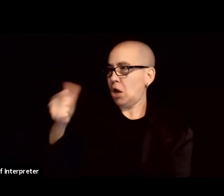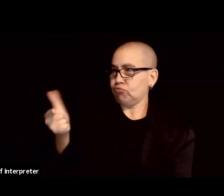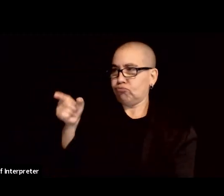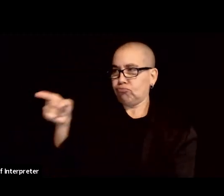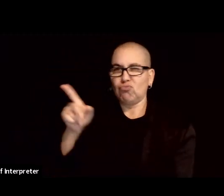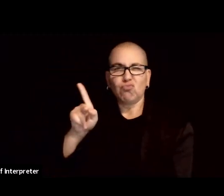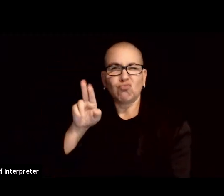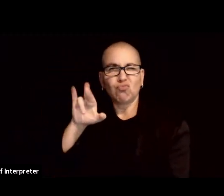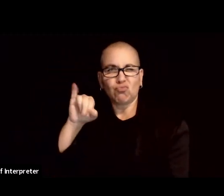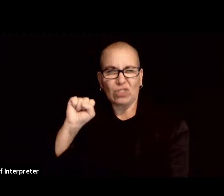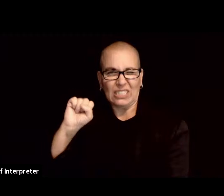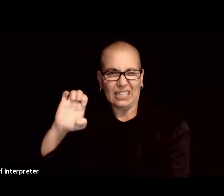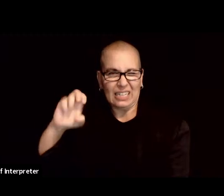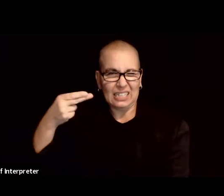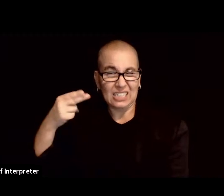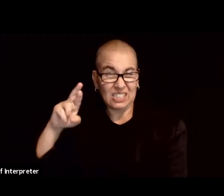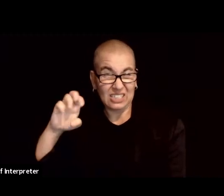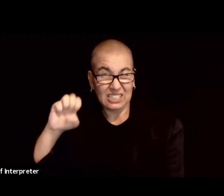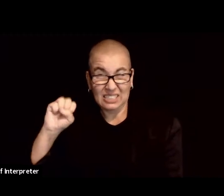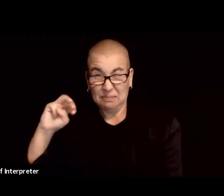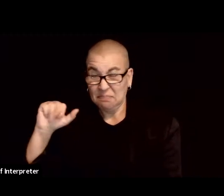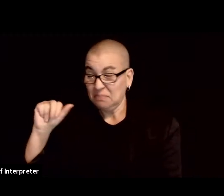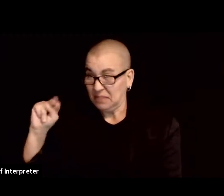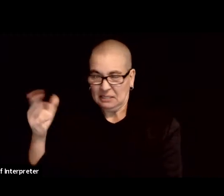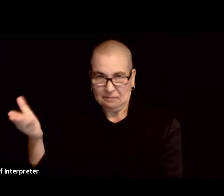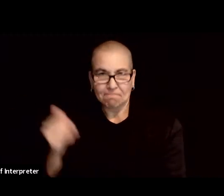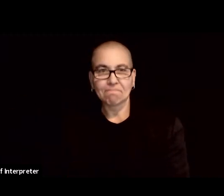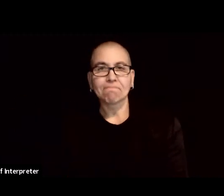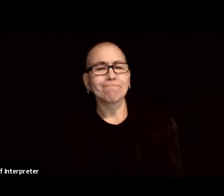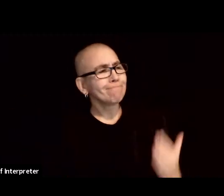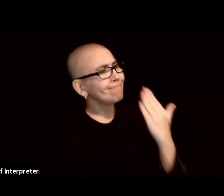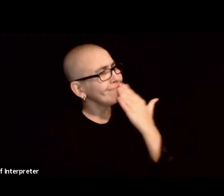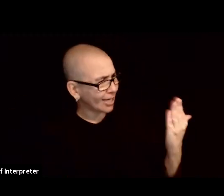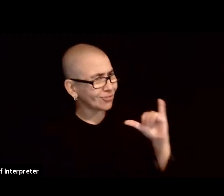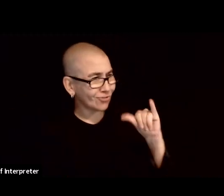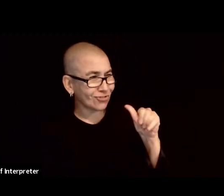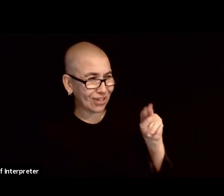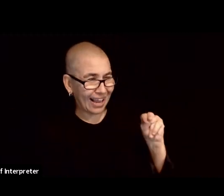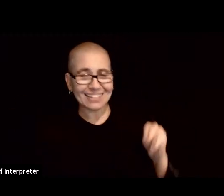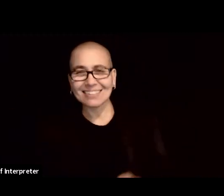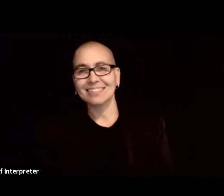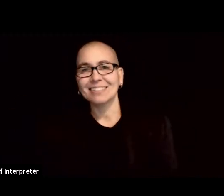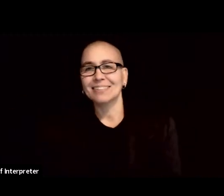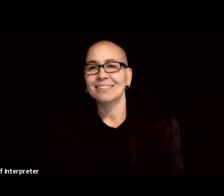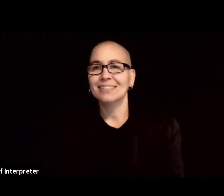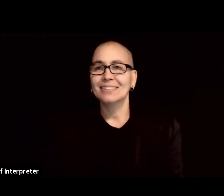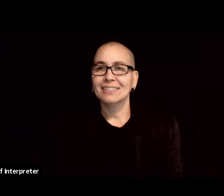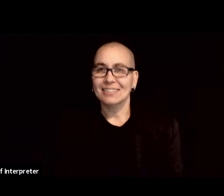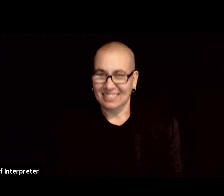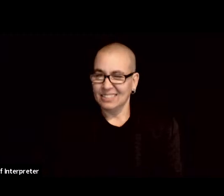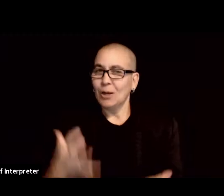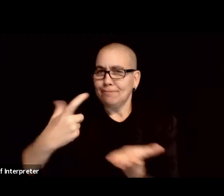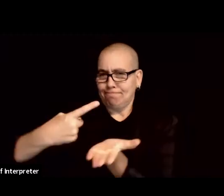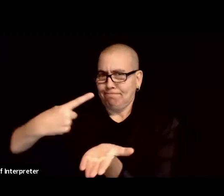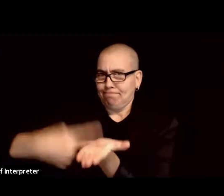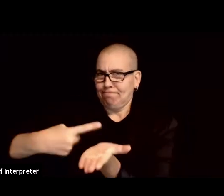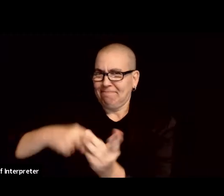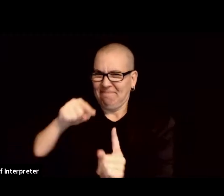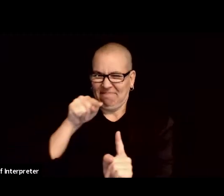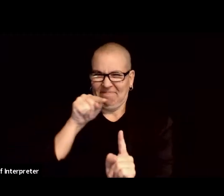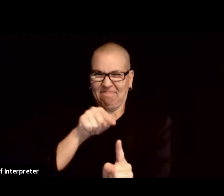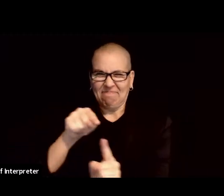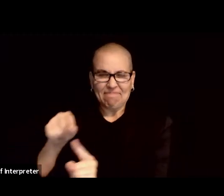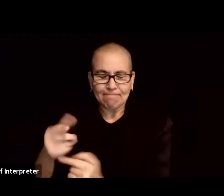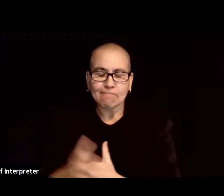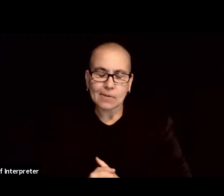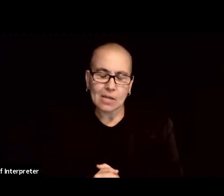you, Commissioner. To just go a little bit deeper into some of the issues that the Commissioner mentioned. We